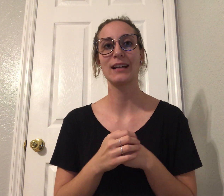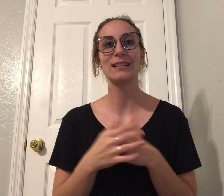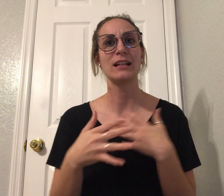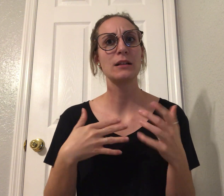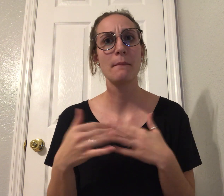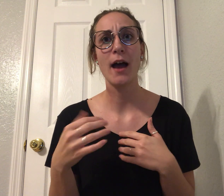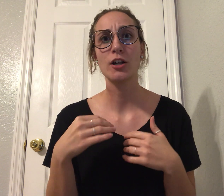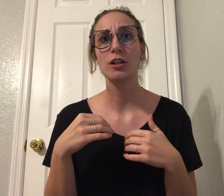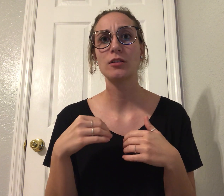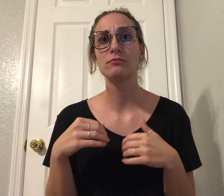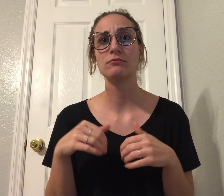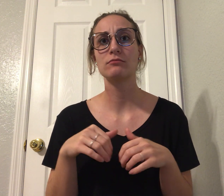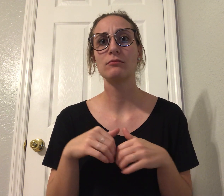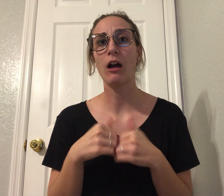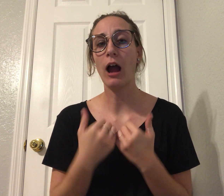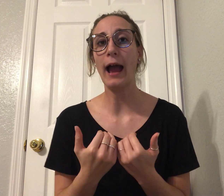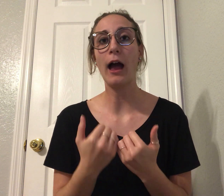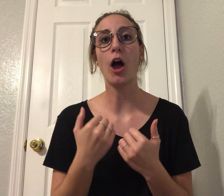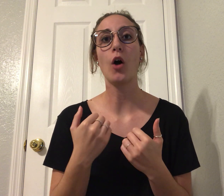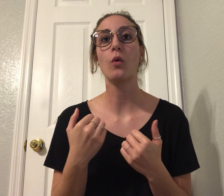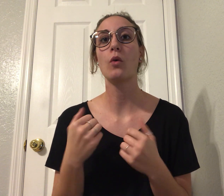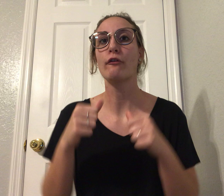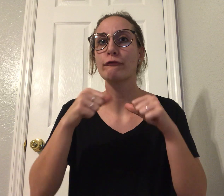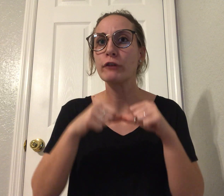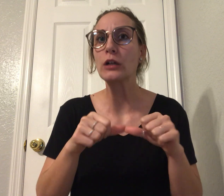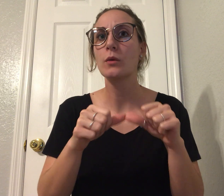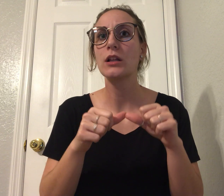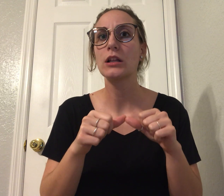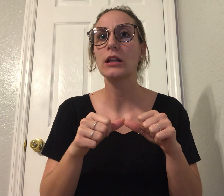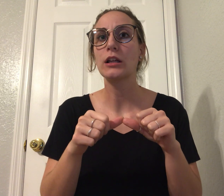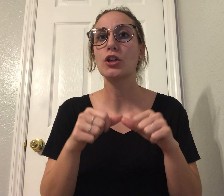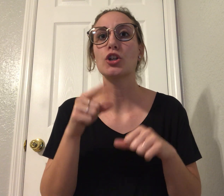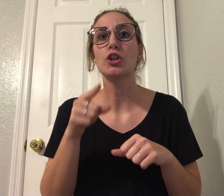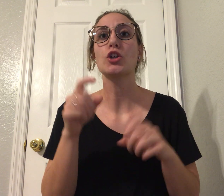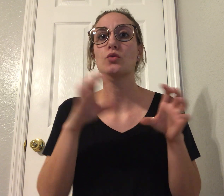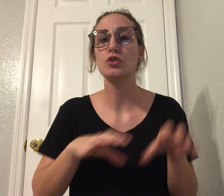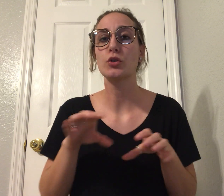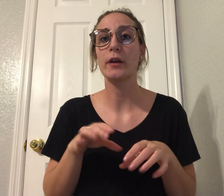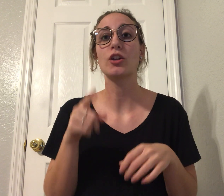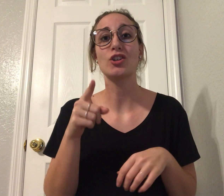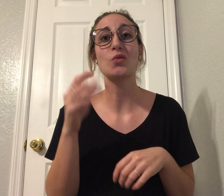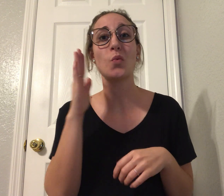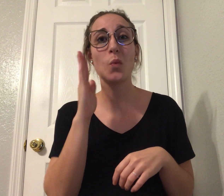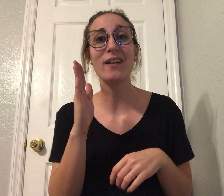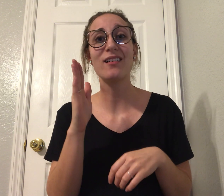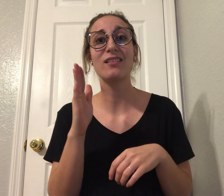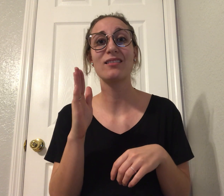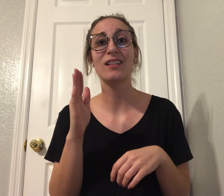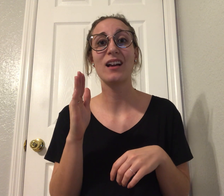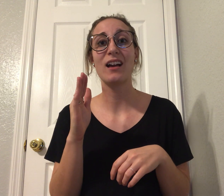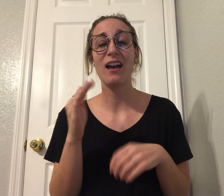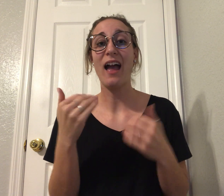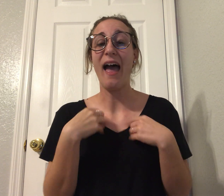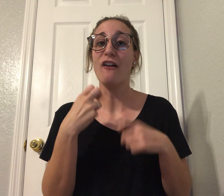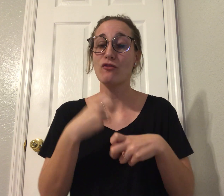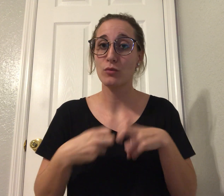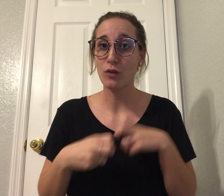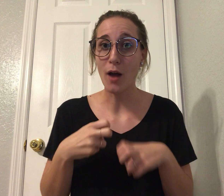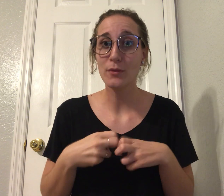it, I've talked about this on many other shows, you will run into problems, right? You need balance, and you need to